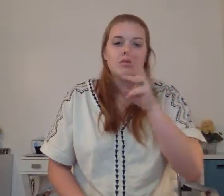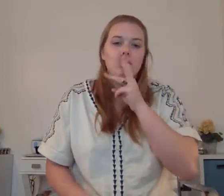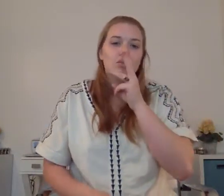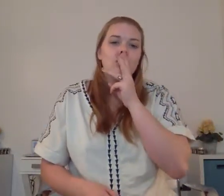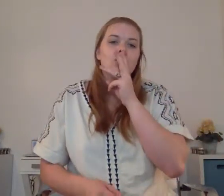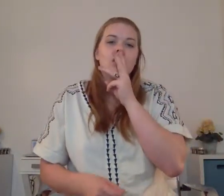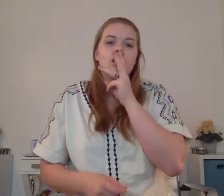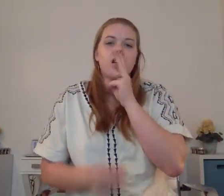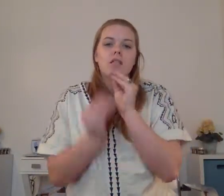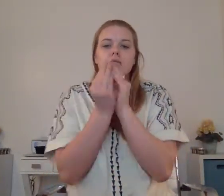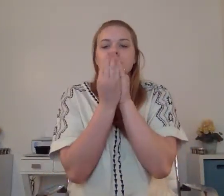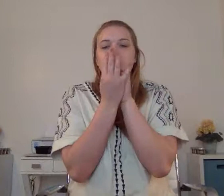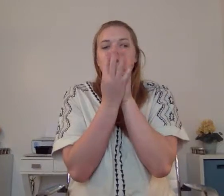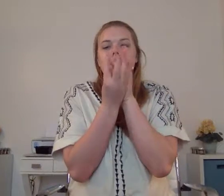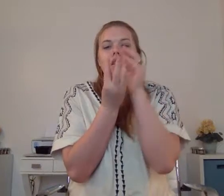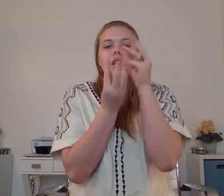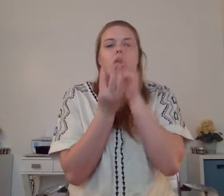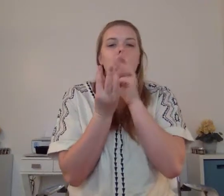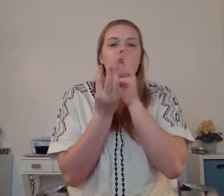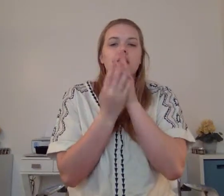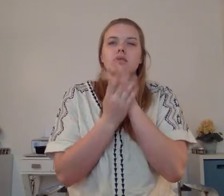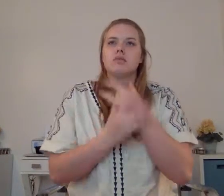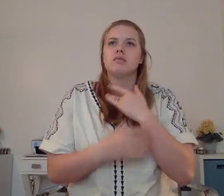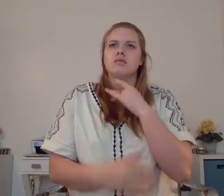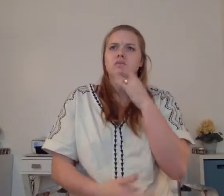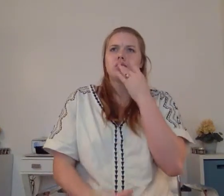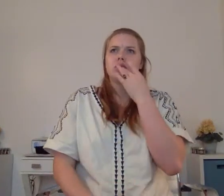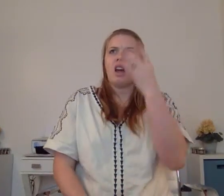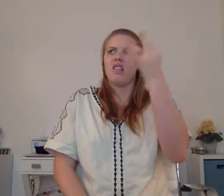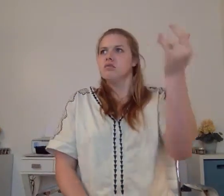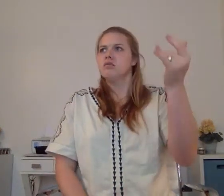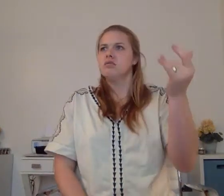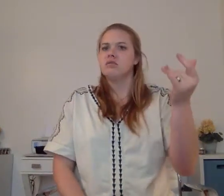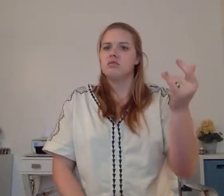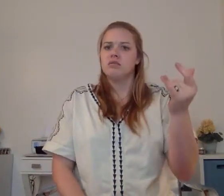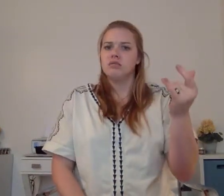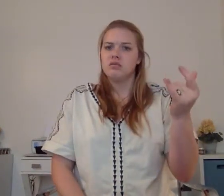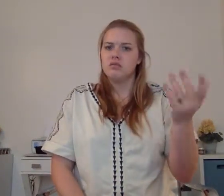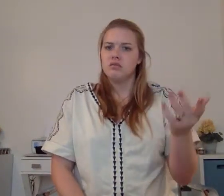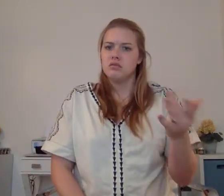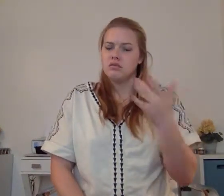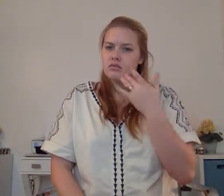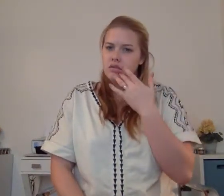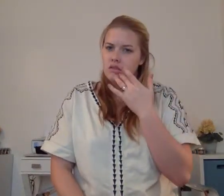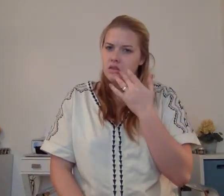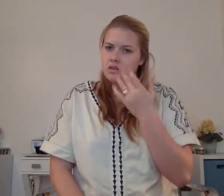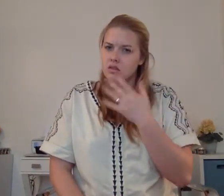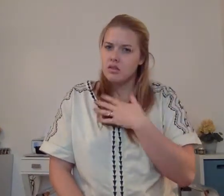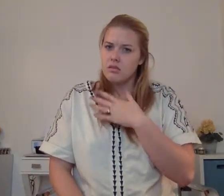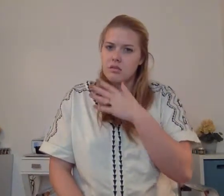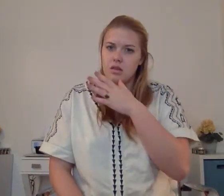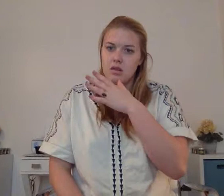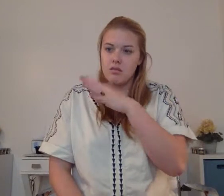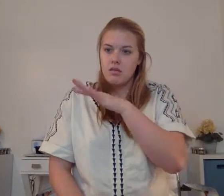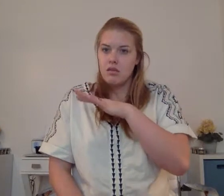a sharp tongue, like nettles and dandelion. The taste of my motherland, Turkey, is